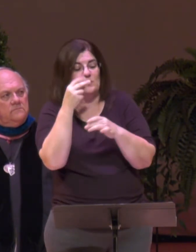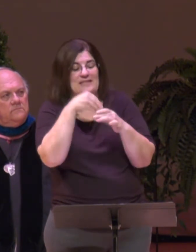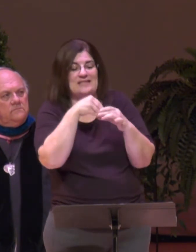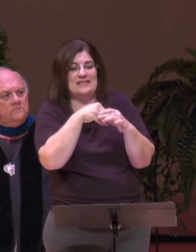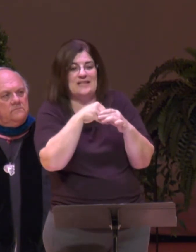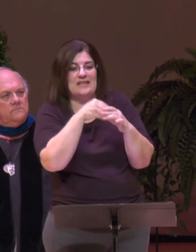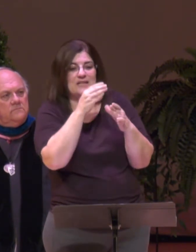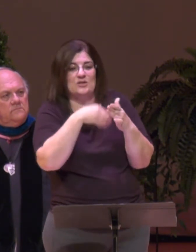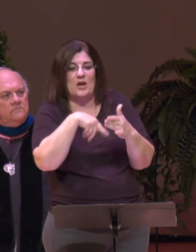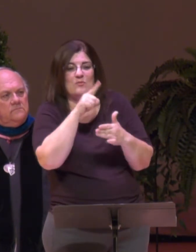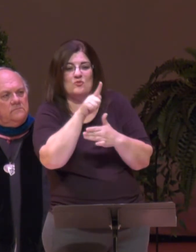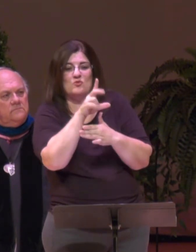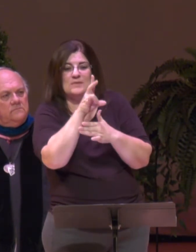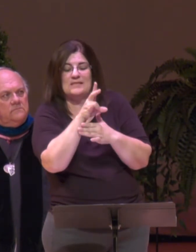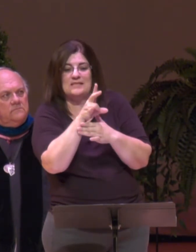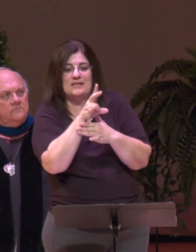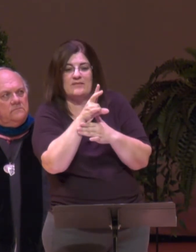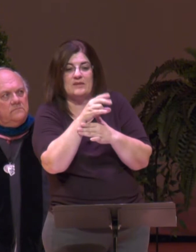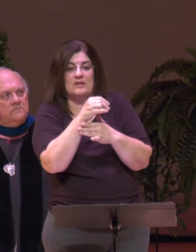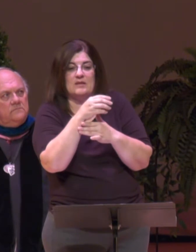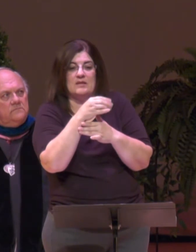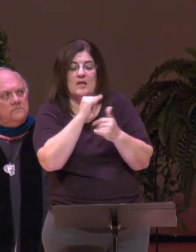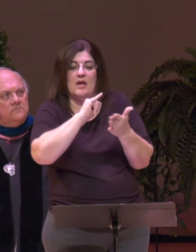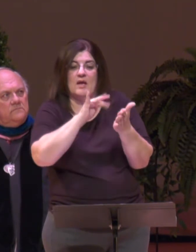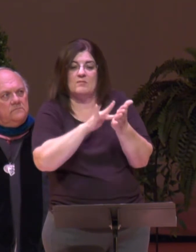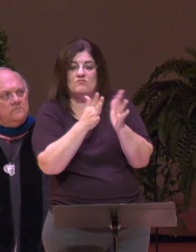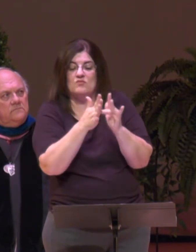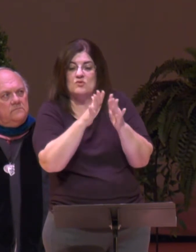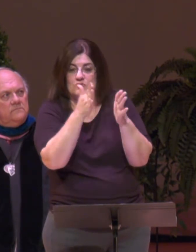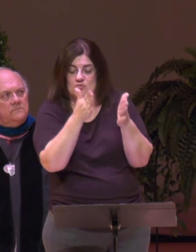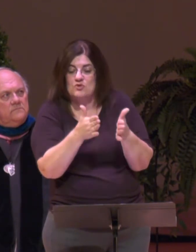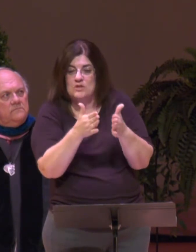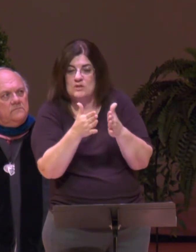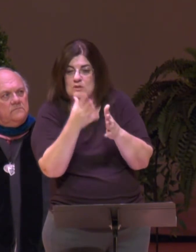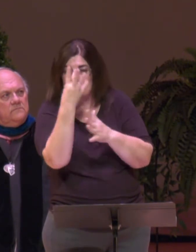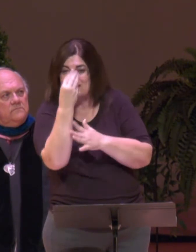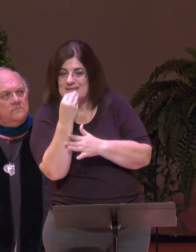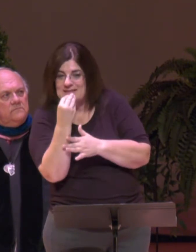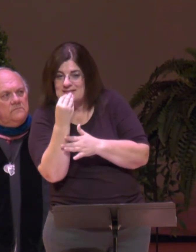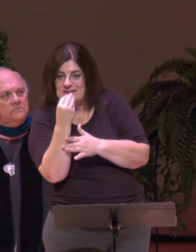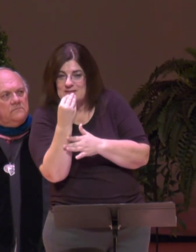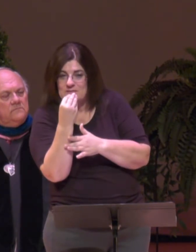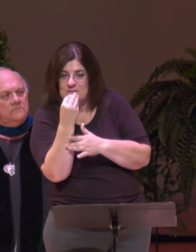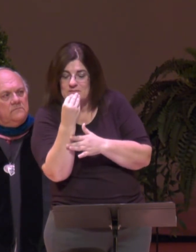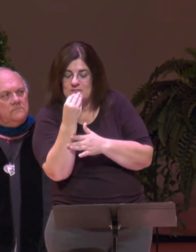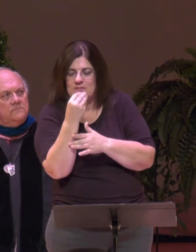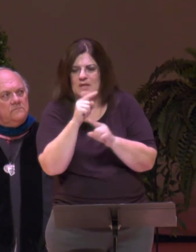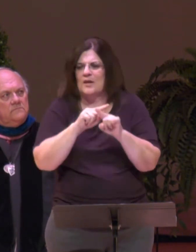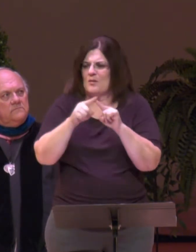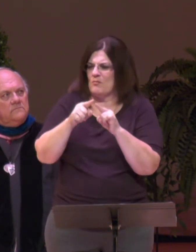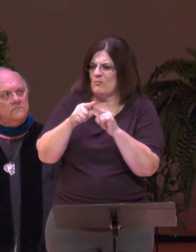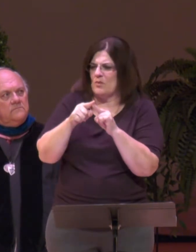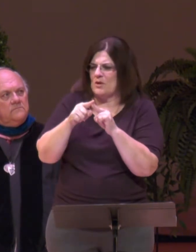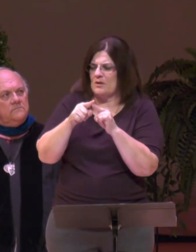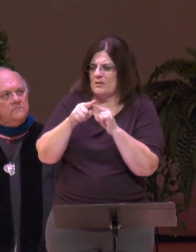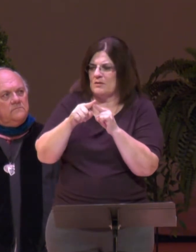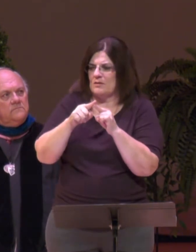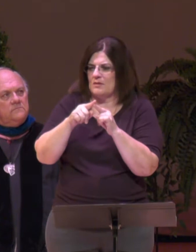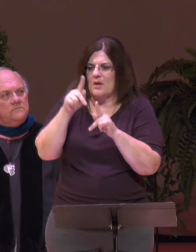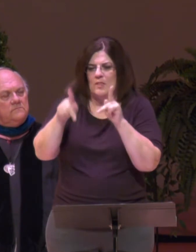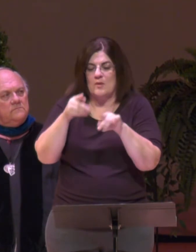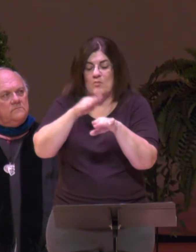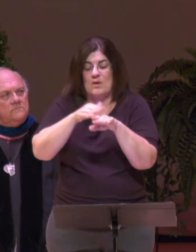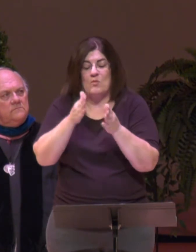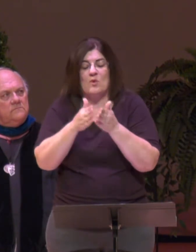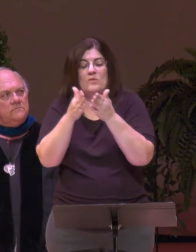the boat with his disciples. Now, these disciples were skilled fishermen. They knew the sea, they knew the winds, they knew the waves. And here they are in this ship being